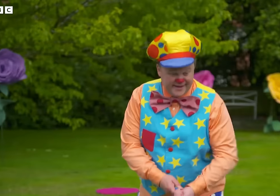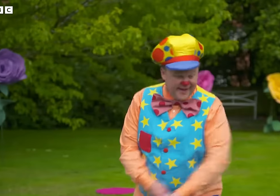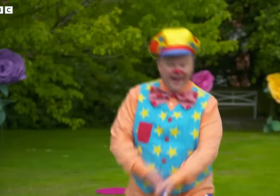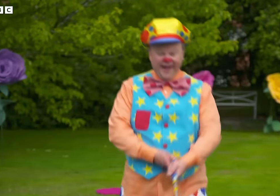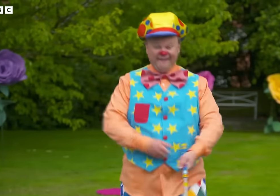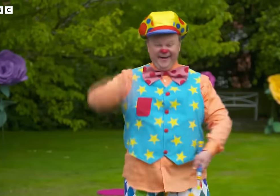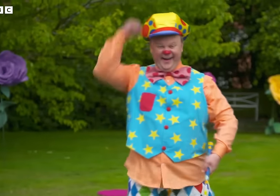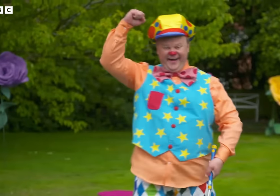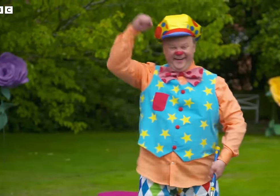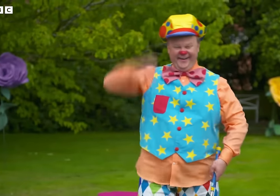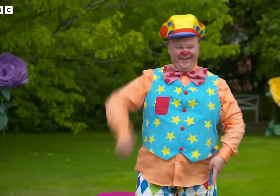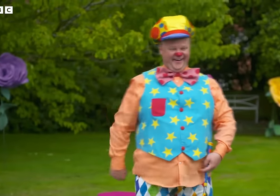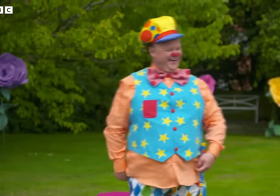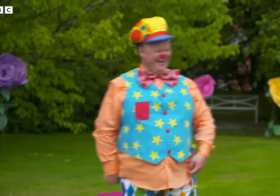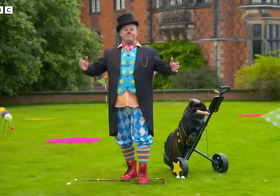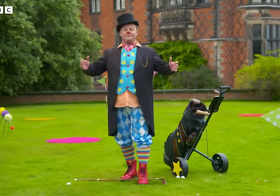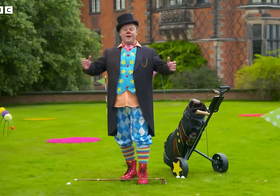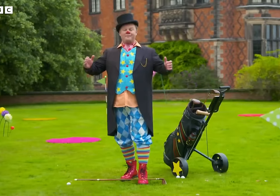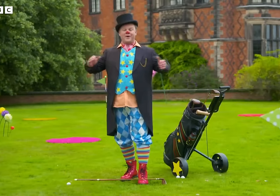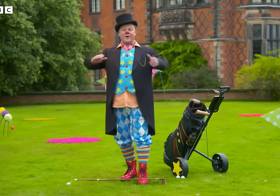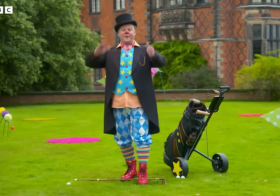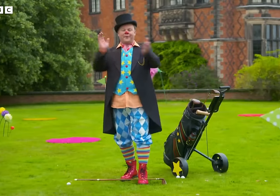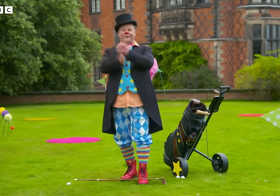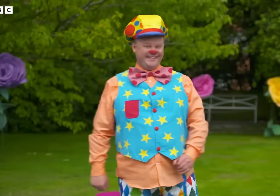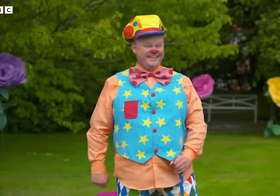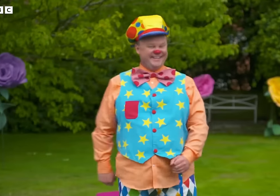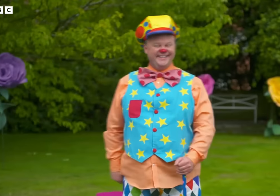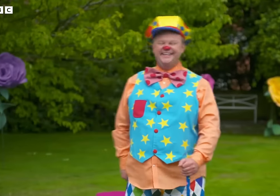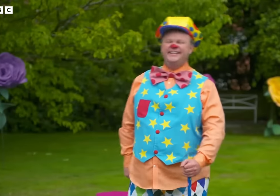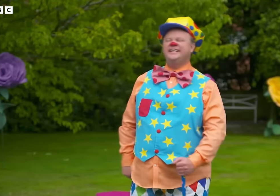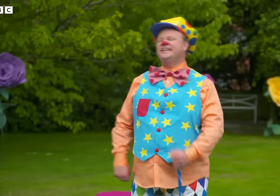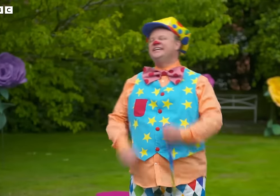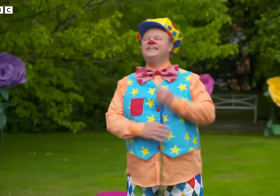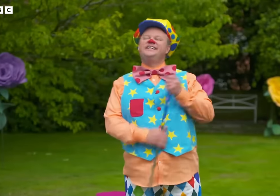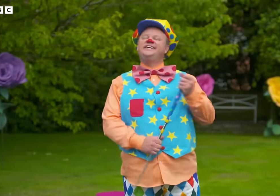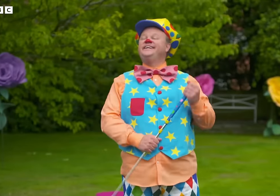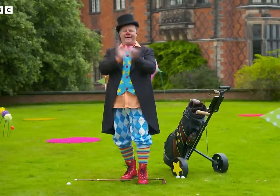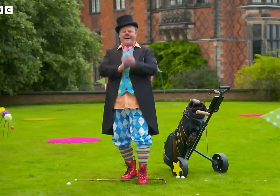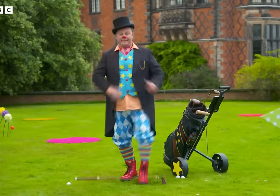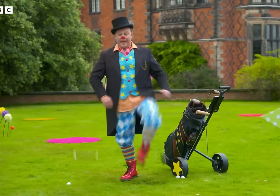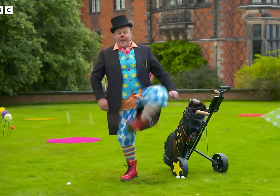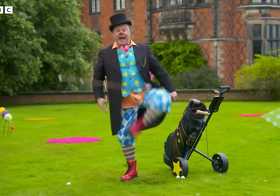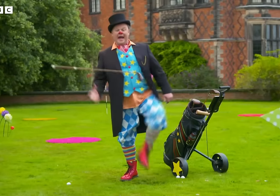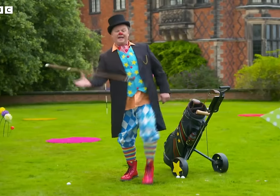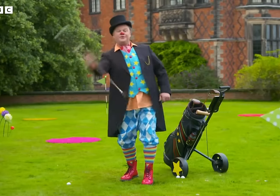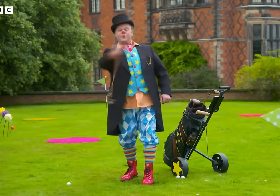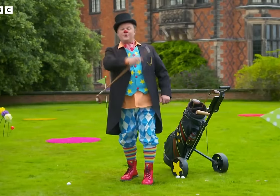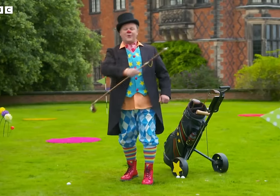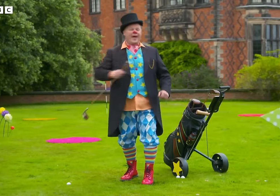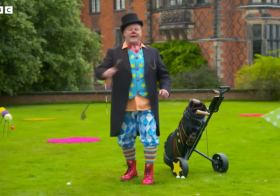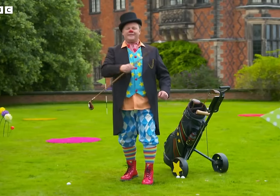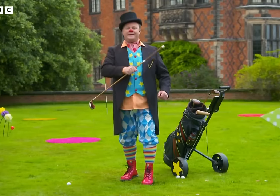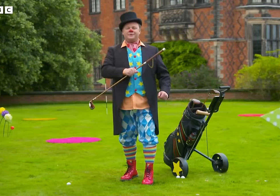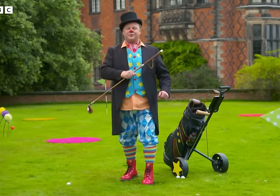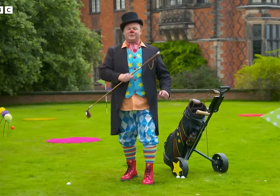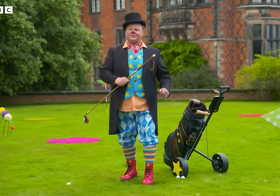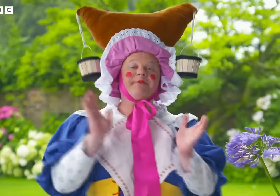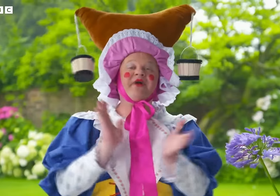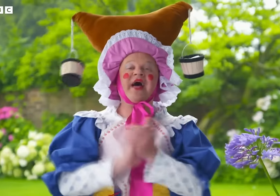Yes! Woohoo! Bravo! Oh, well done, Mr. Tumble. I knew you had it in you.